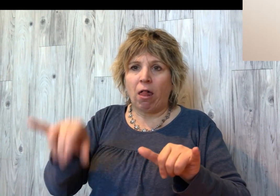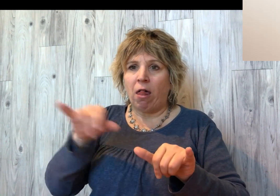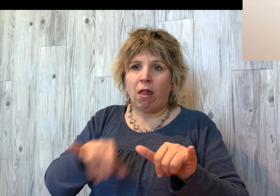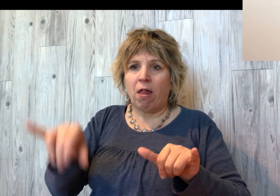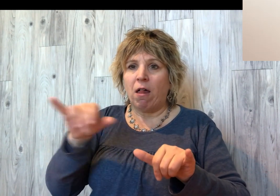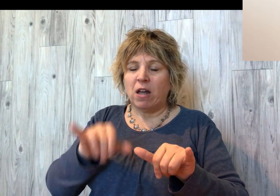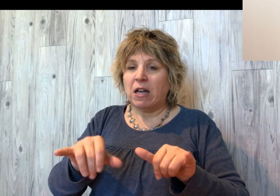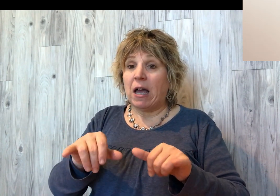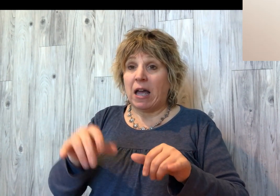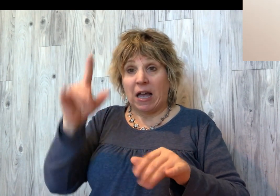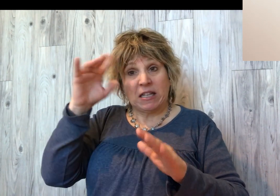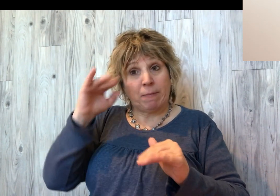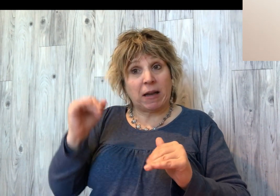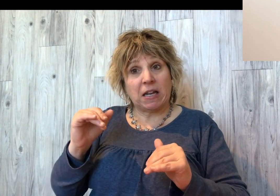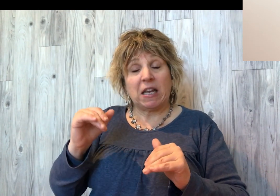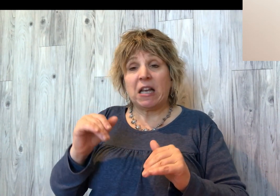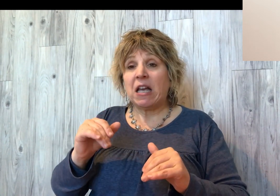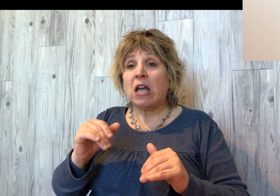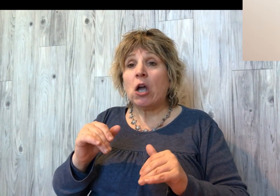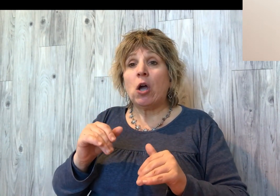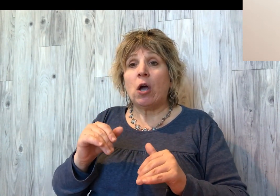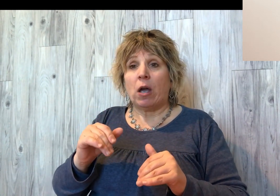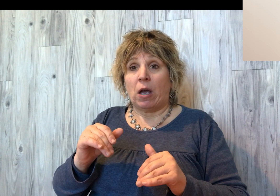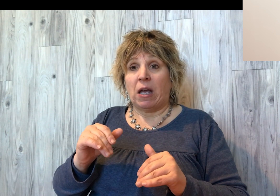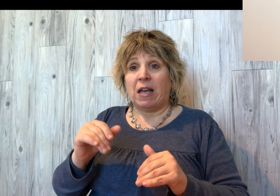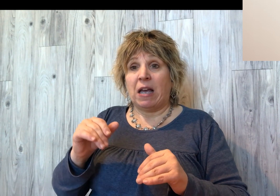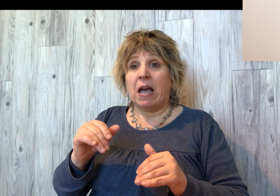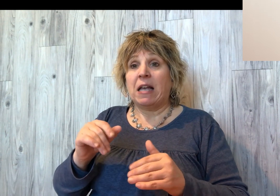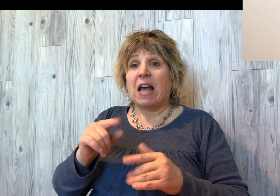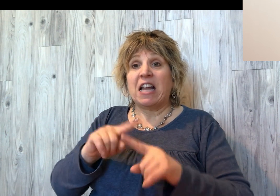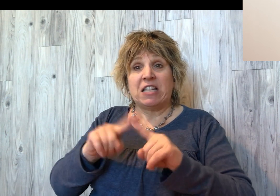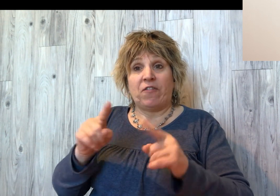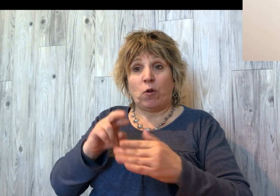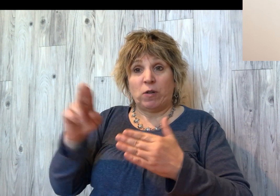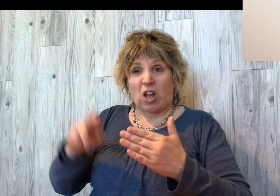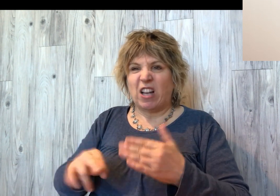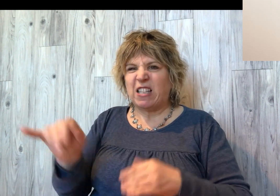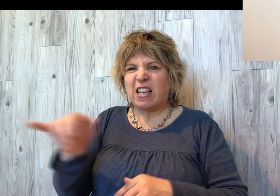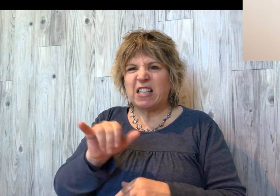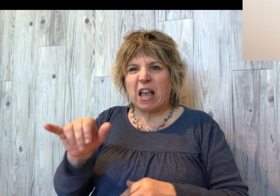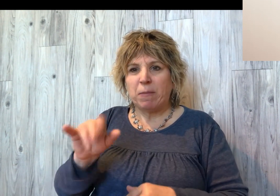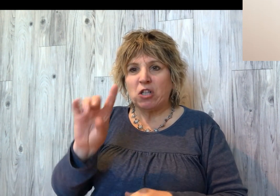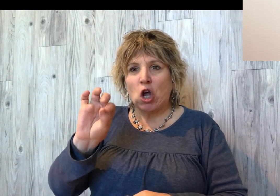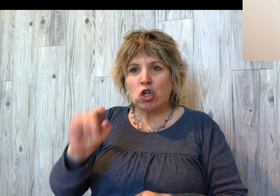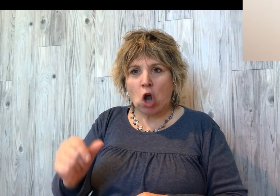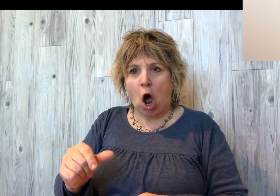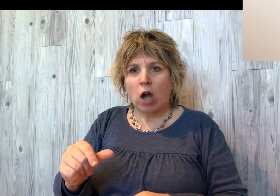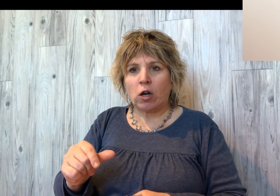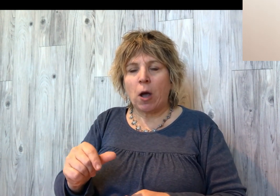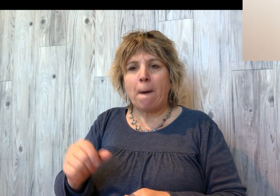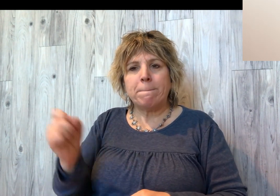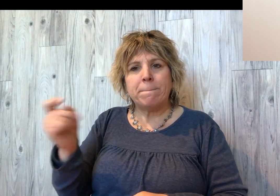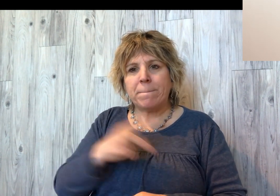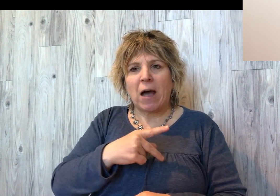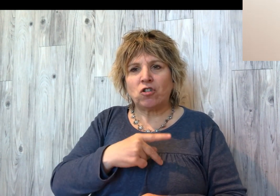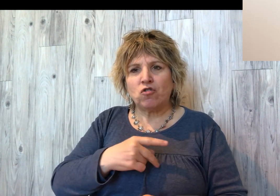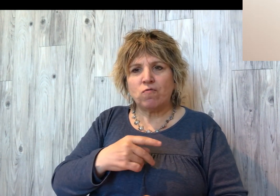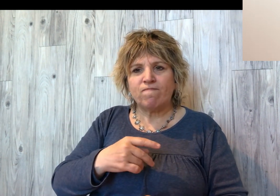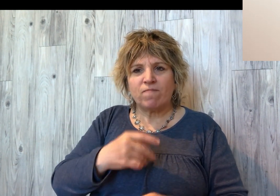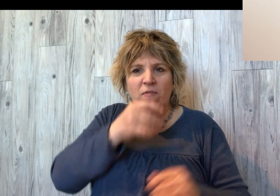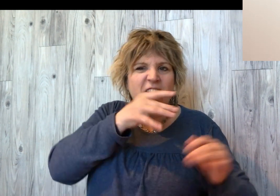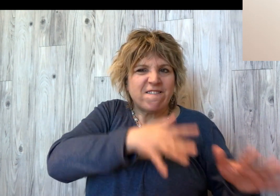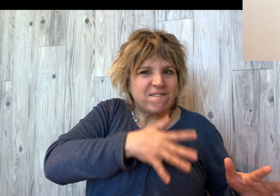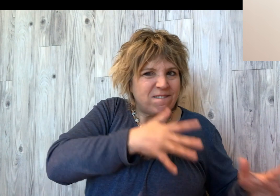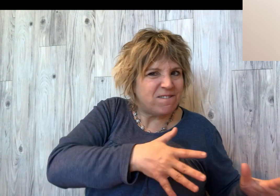like expecting a different result, it's like a dog returning to its vomit. That's so gross, but it's so